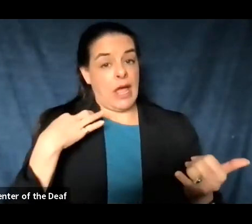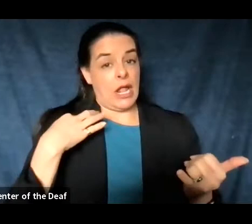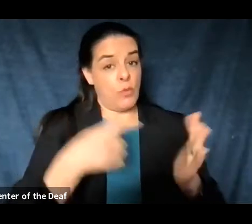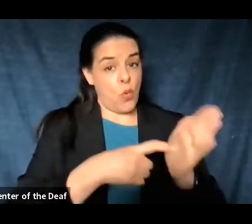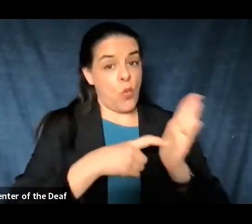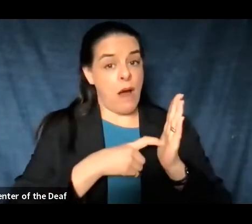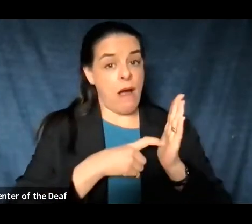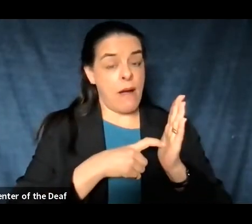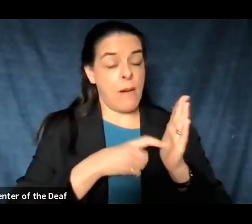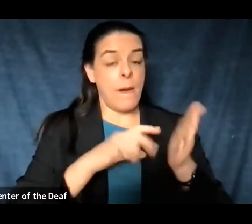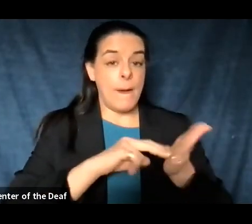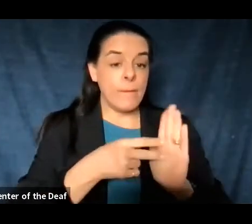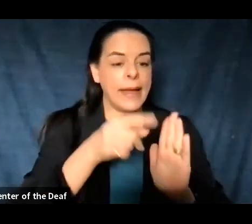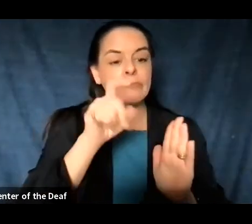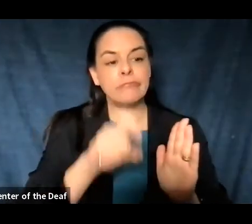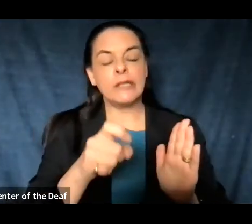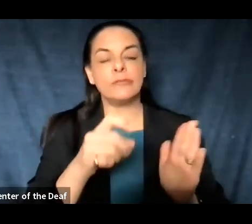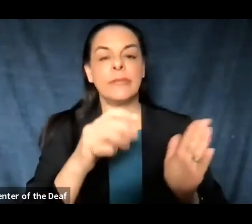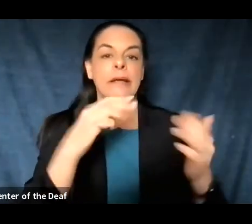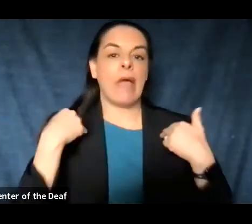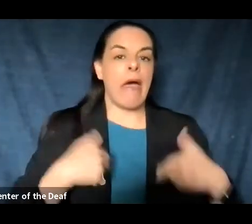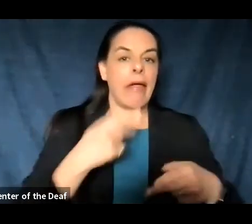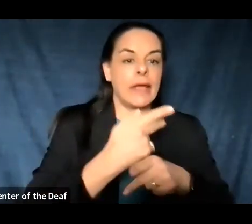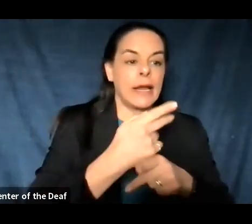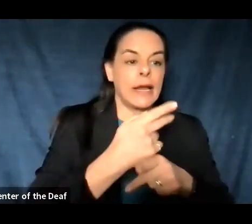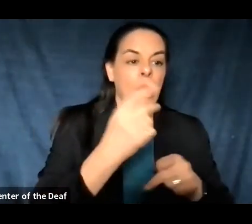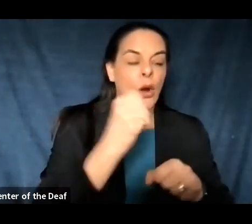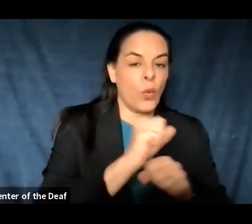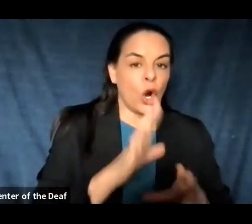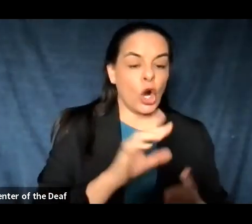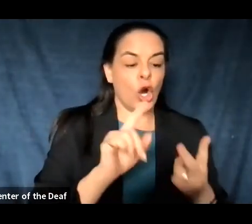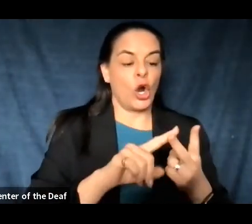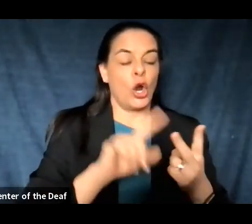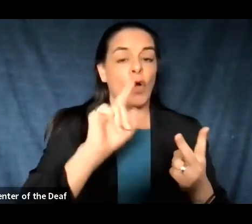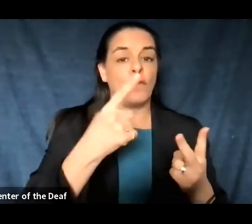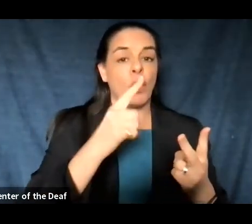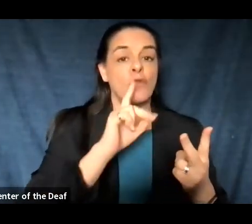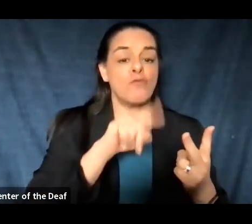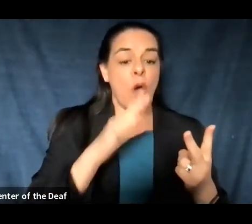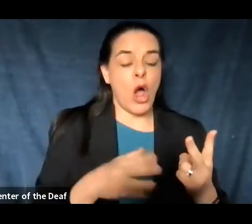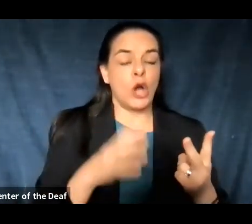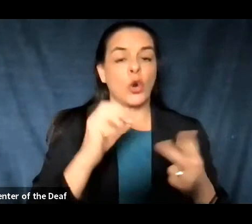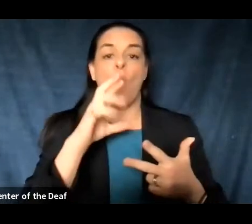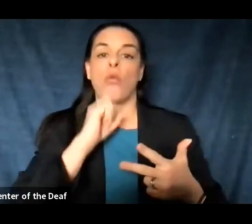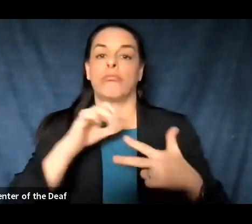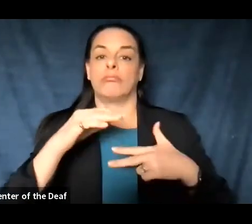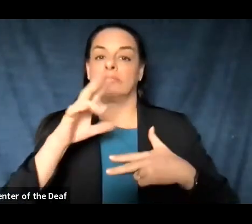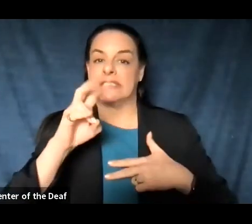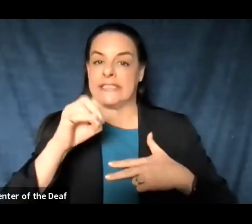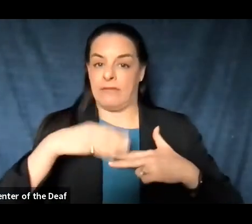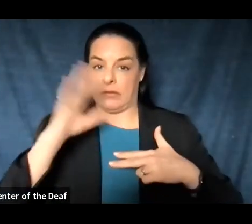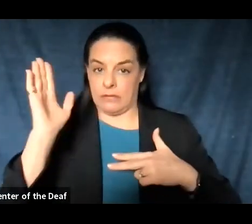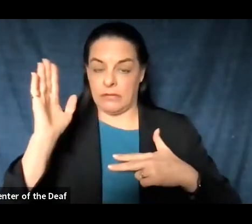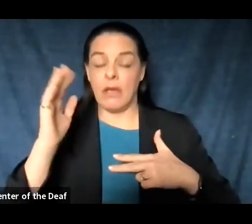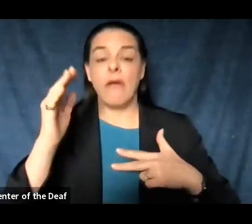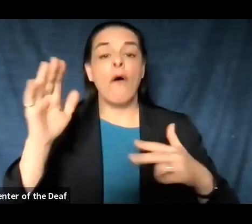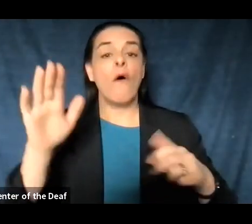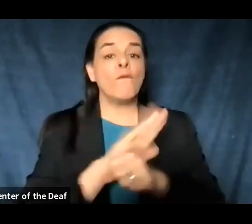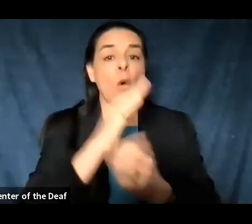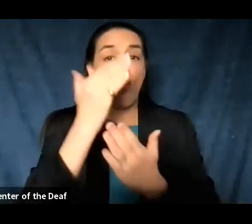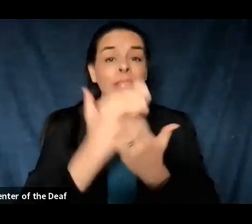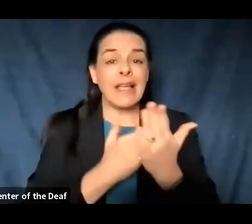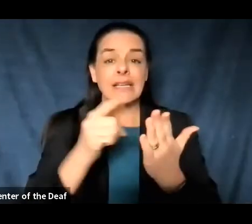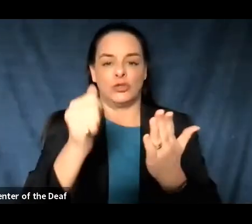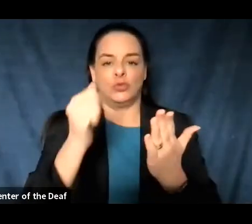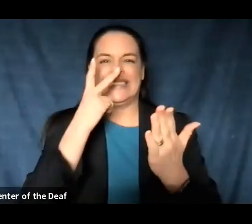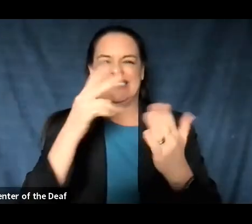includes being a healthcare worker, first responders, or those 70 and older. However, the full list of who qualifies, you can see when you scroll